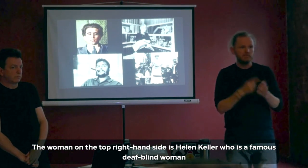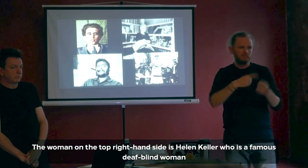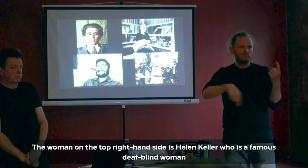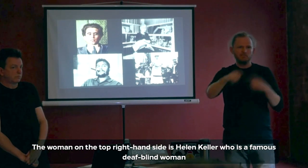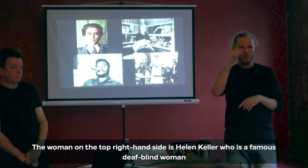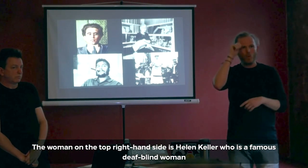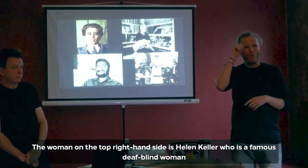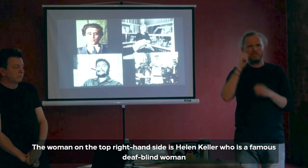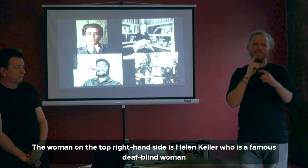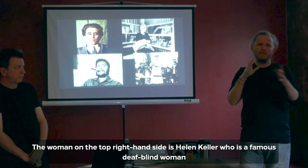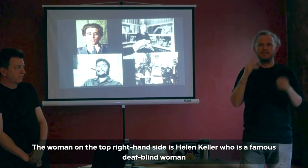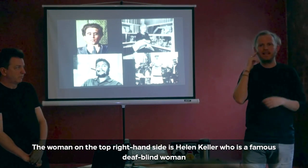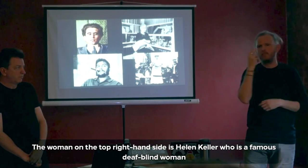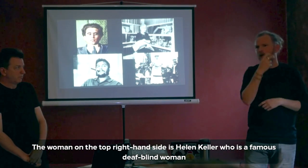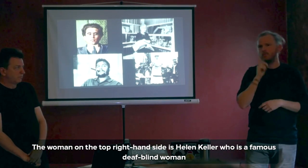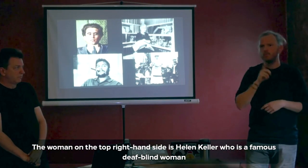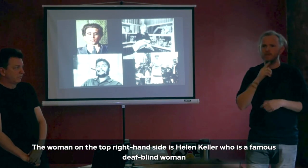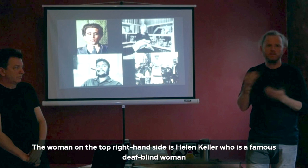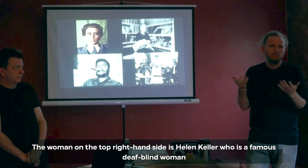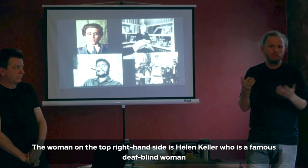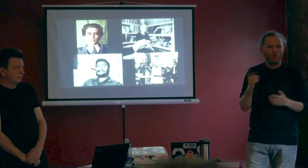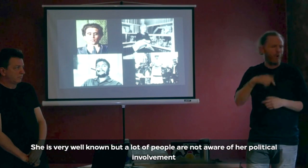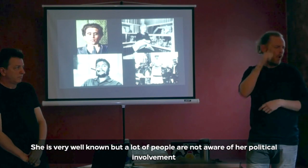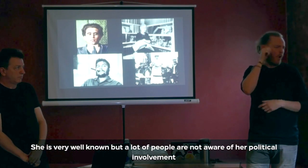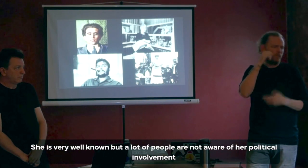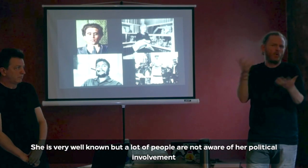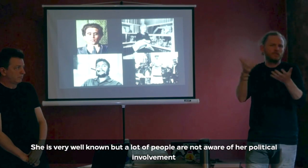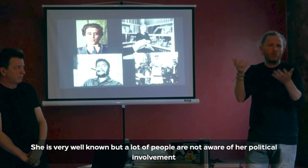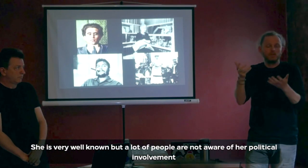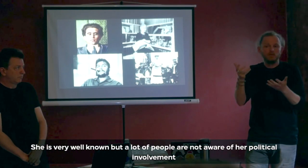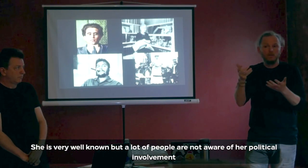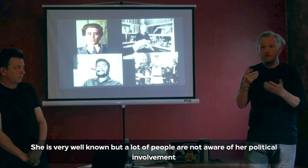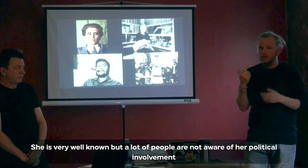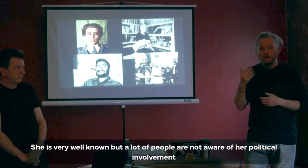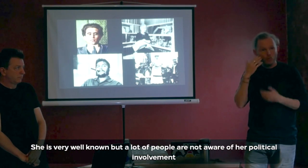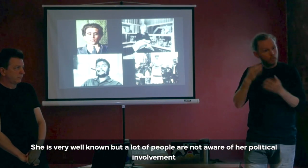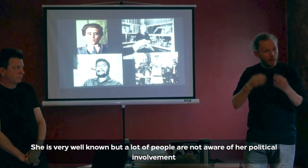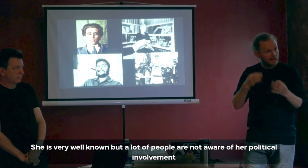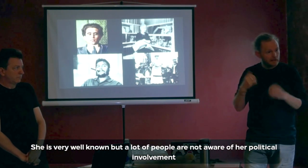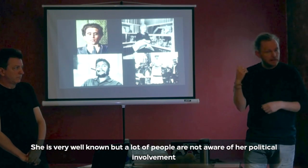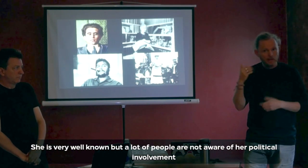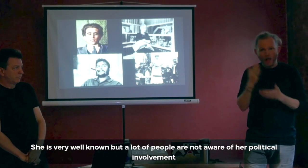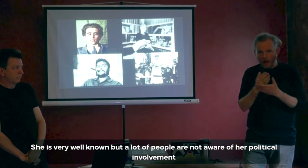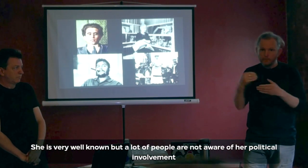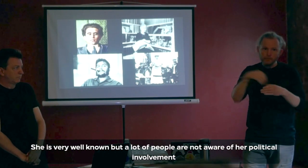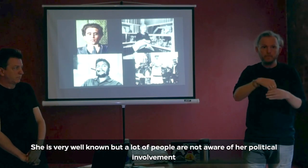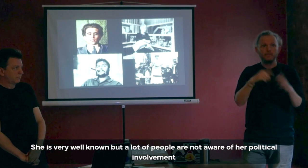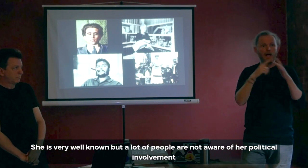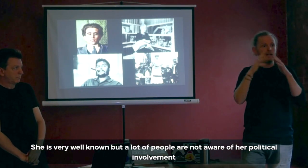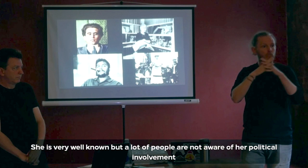Keller, who's well known as a famous deafblind woman. And a lot of people are very aware of her name, but aren't aware of her